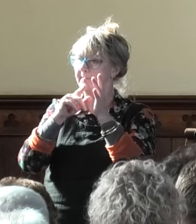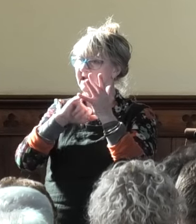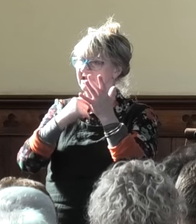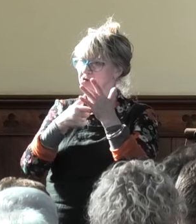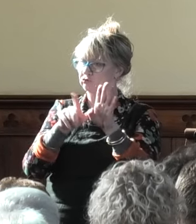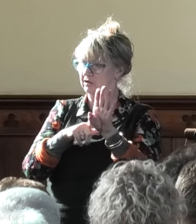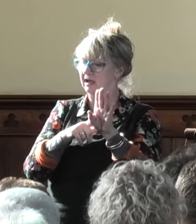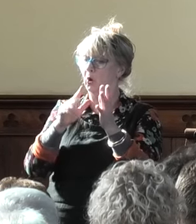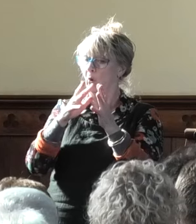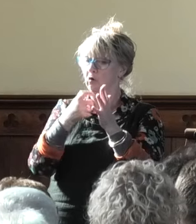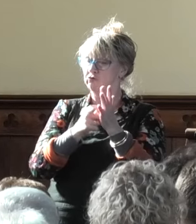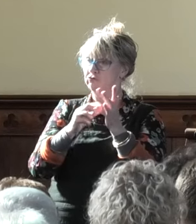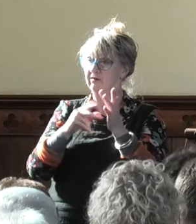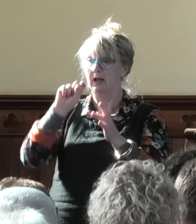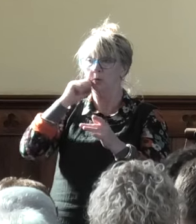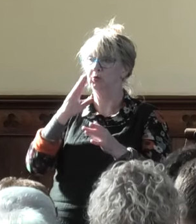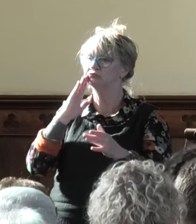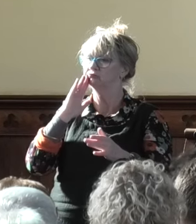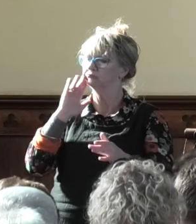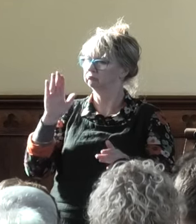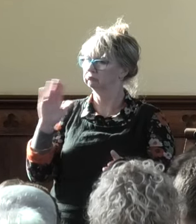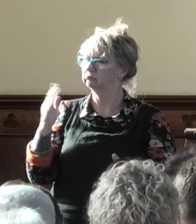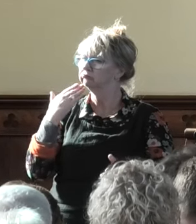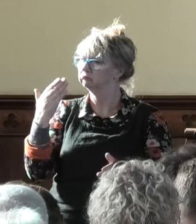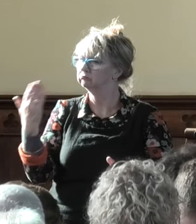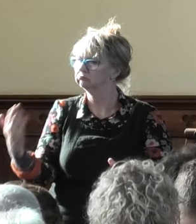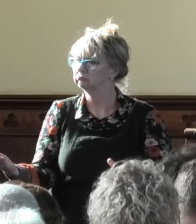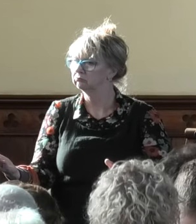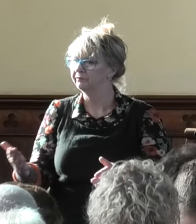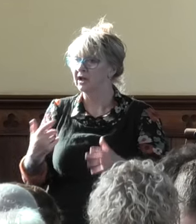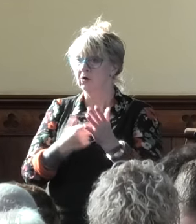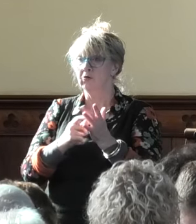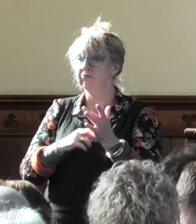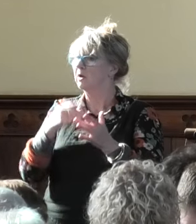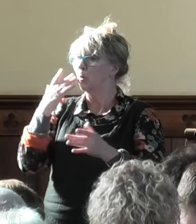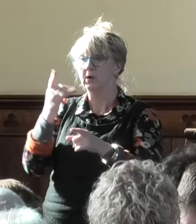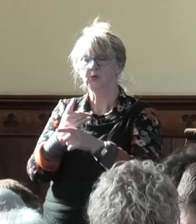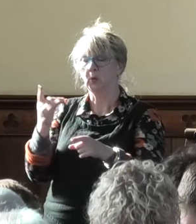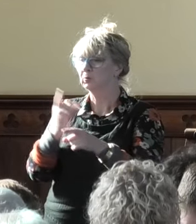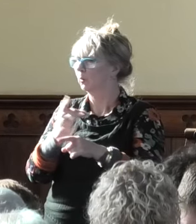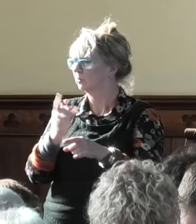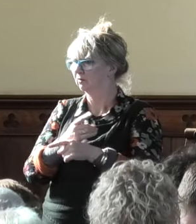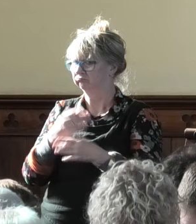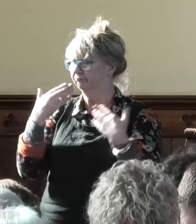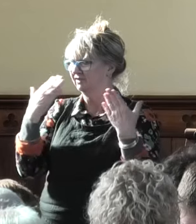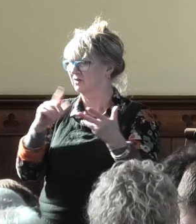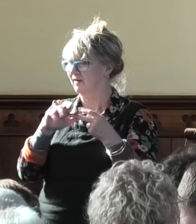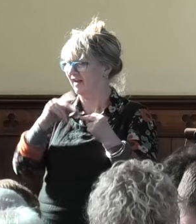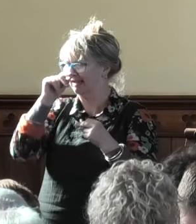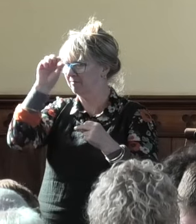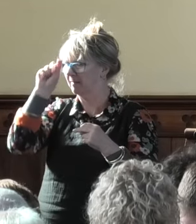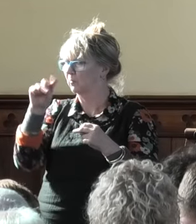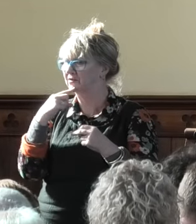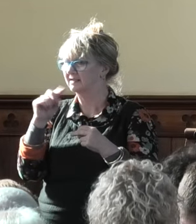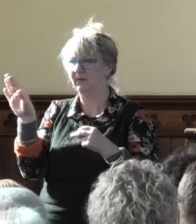emceed. Joy said she was never short of a word. I'm not sure if any of us or many of us remember what she said, but we